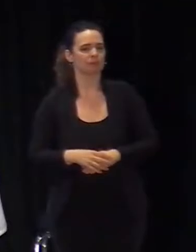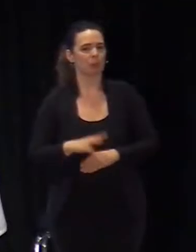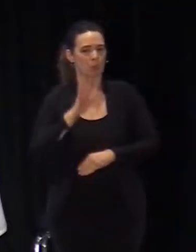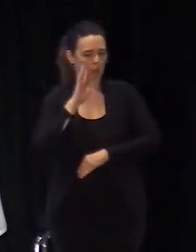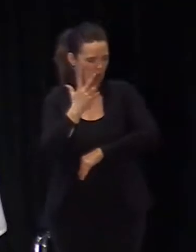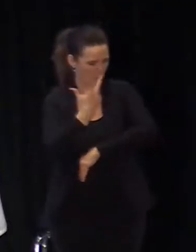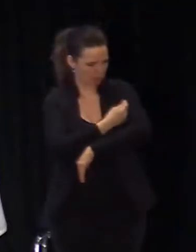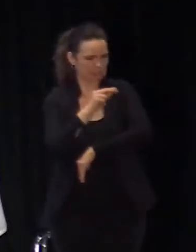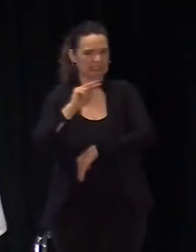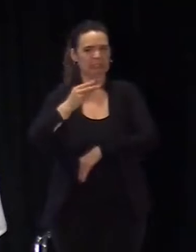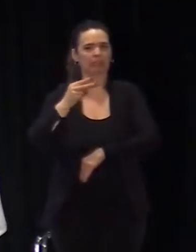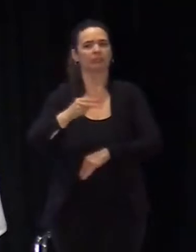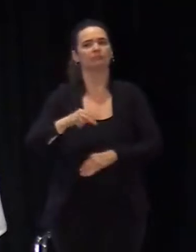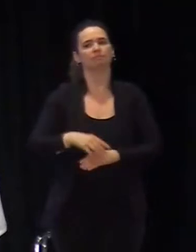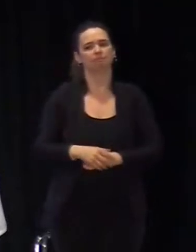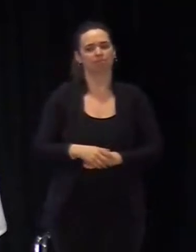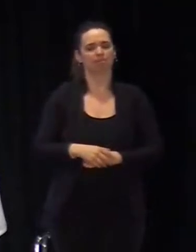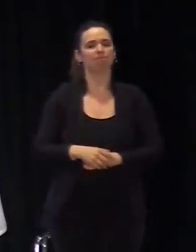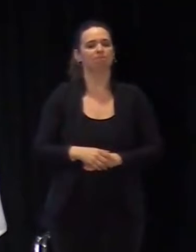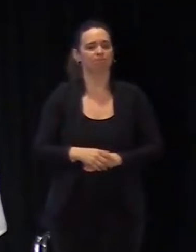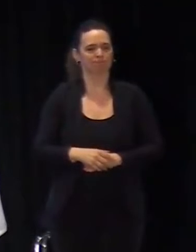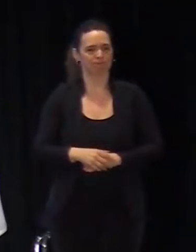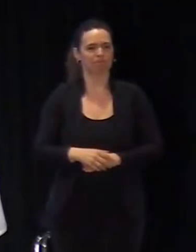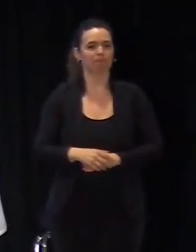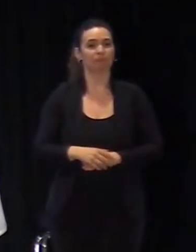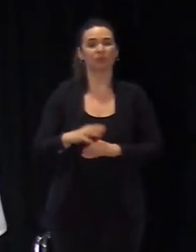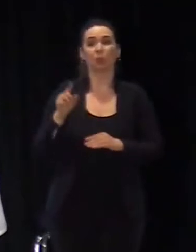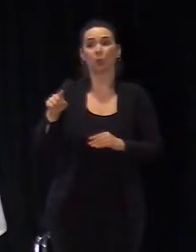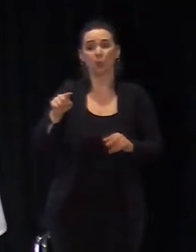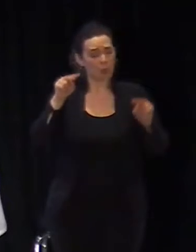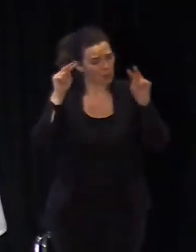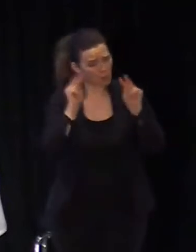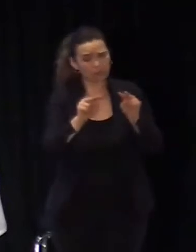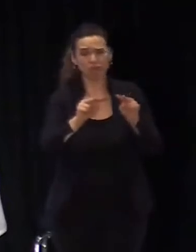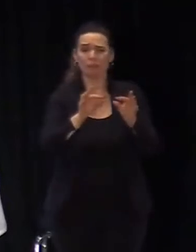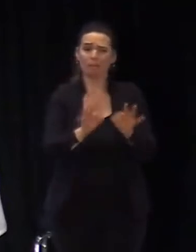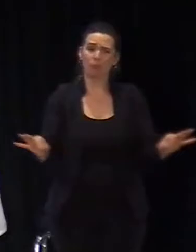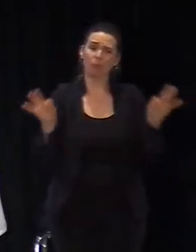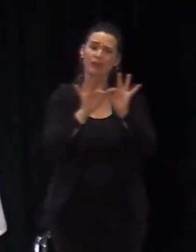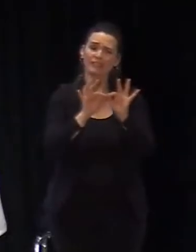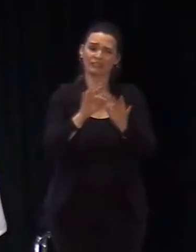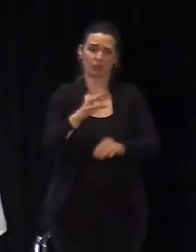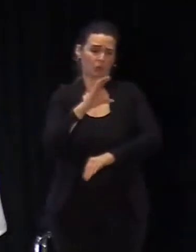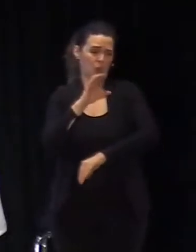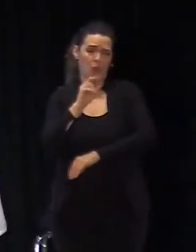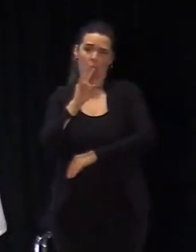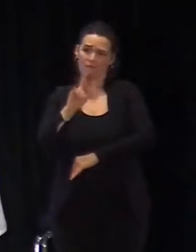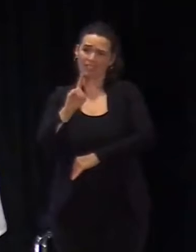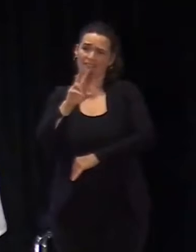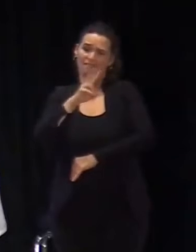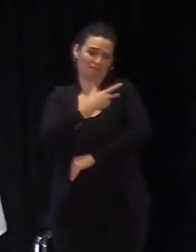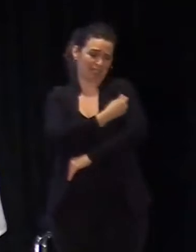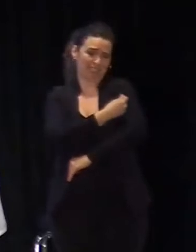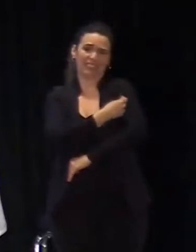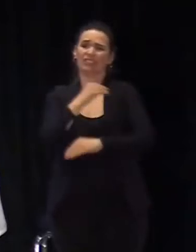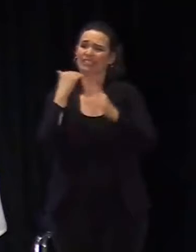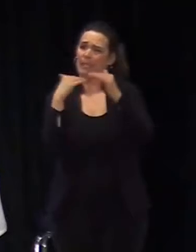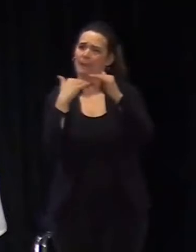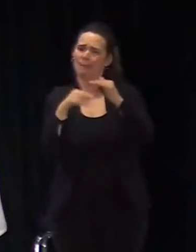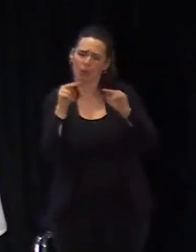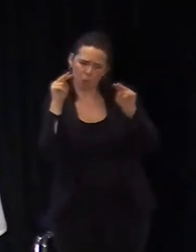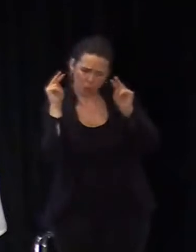Certainly look for an email from COVID vaccinations for your appointment time. And if you didn't supply an email, again, we're going to